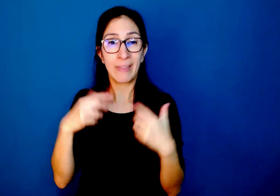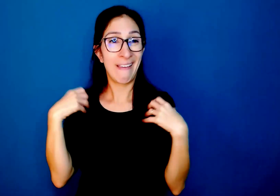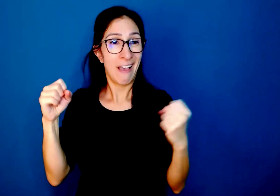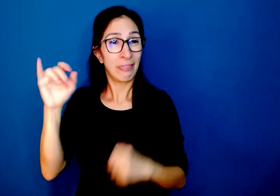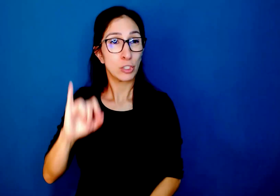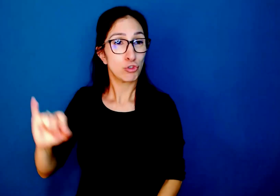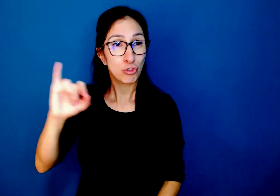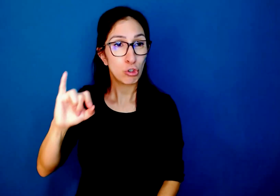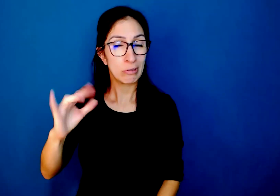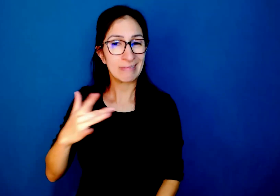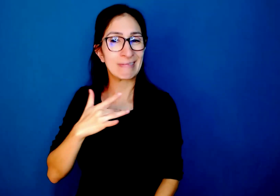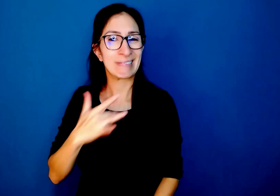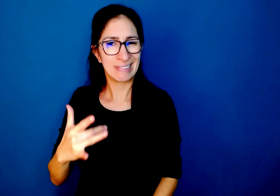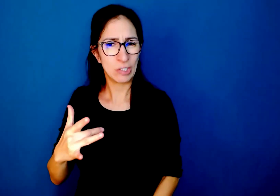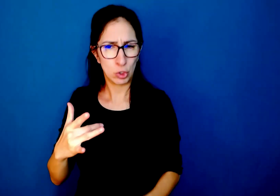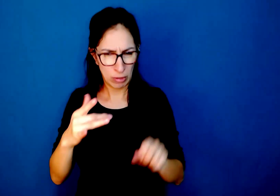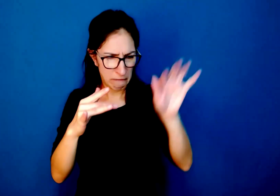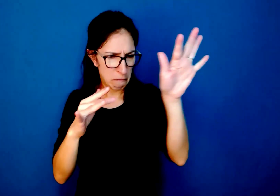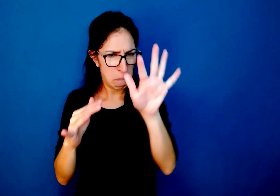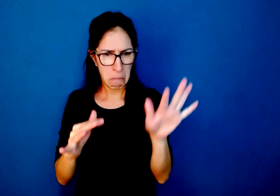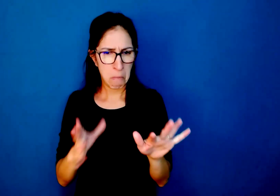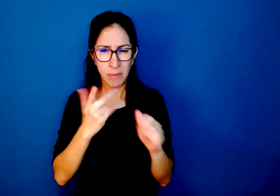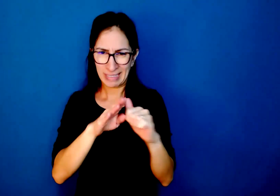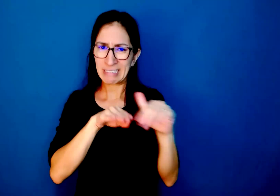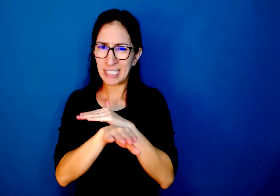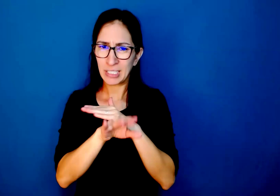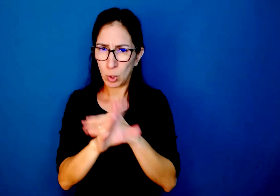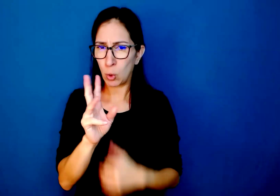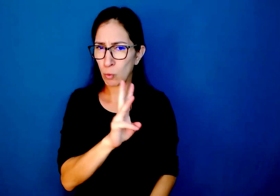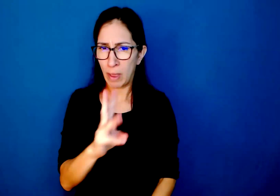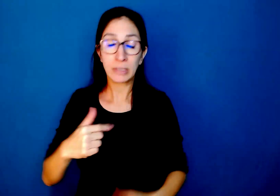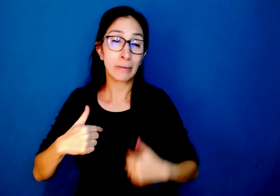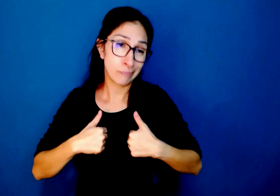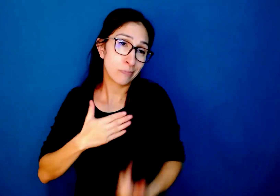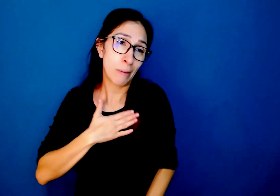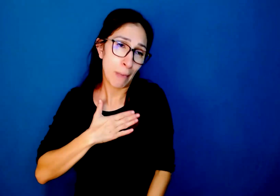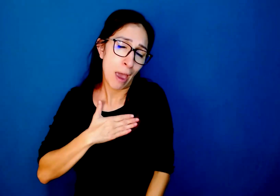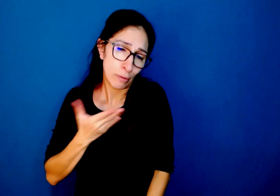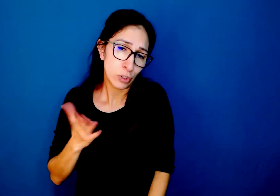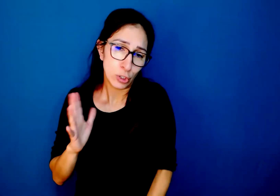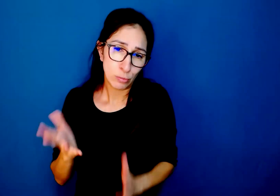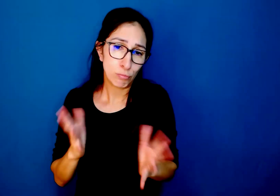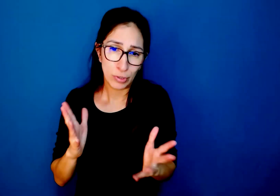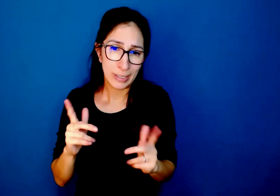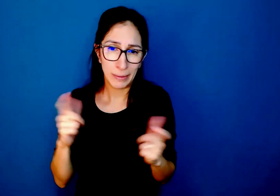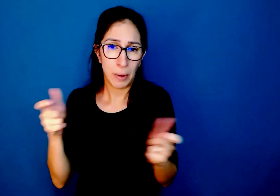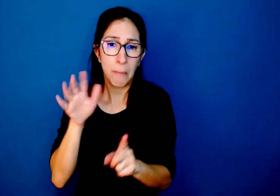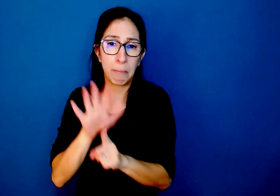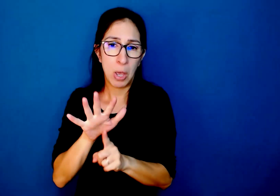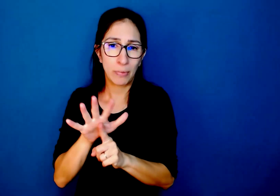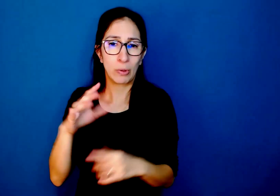seem to have it together. At least the one that I have, which is a pretty, you know, big one here in the